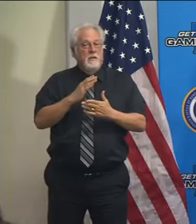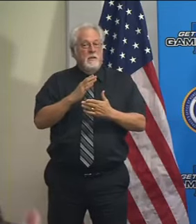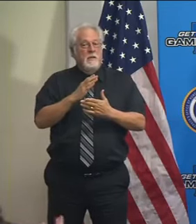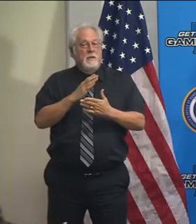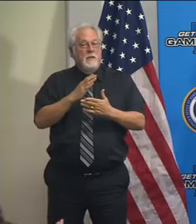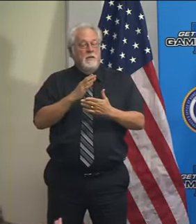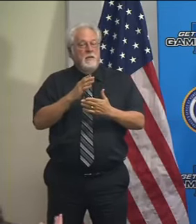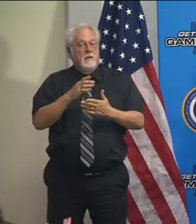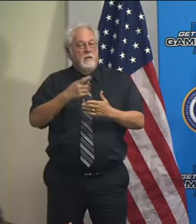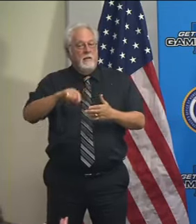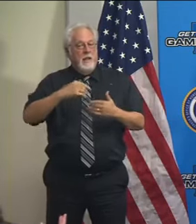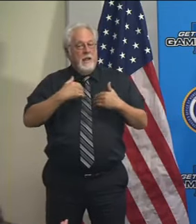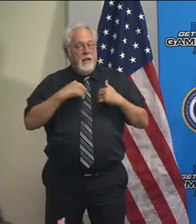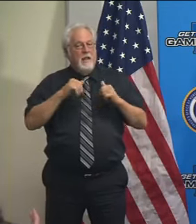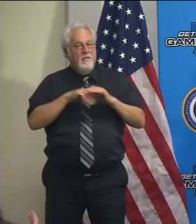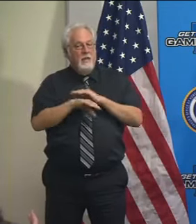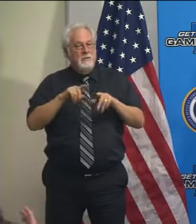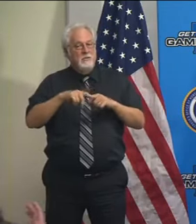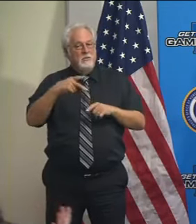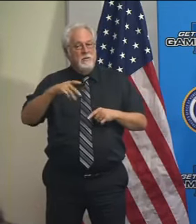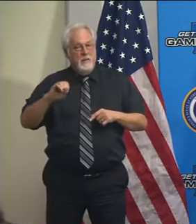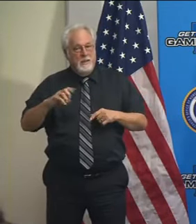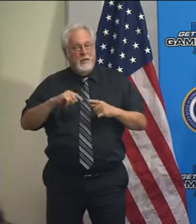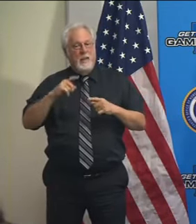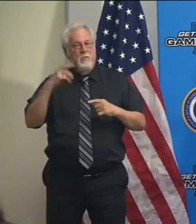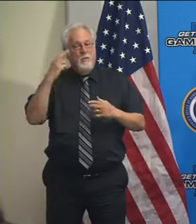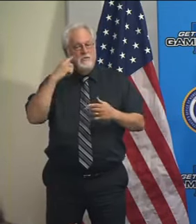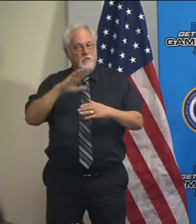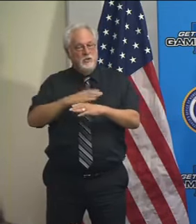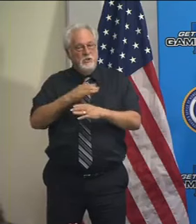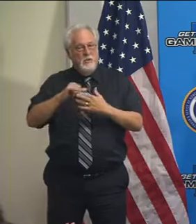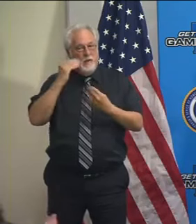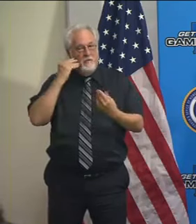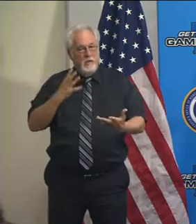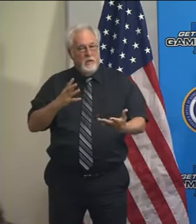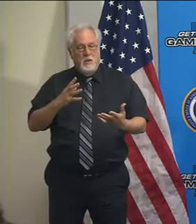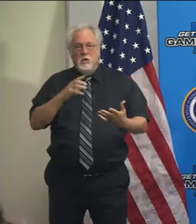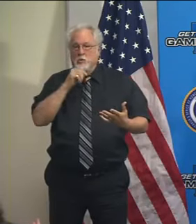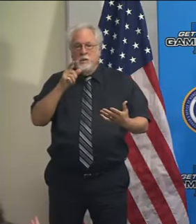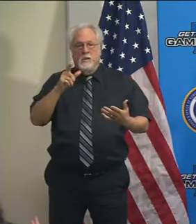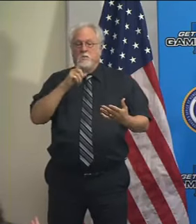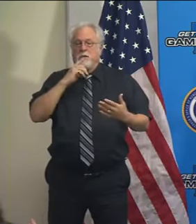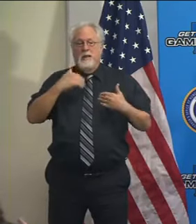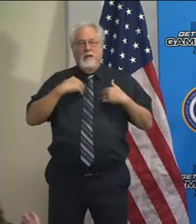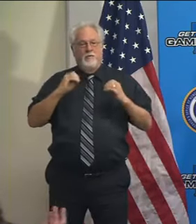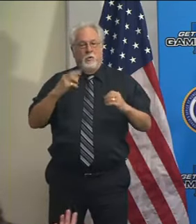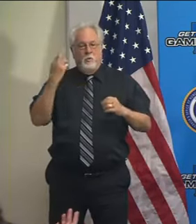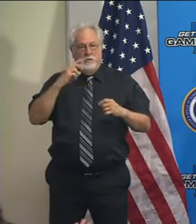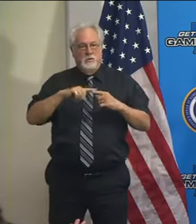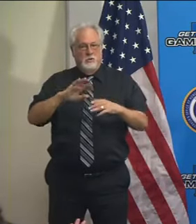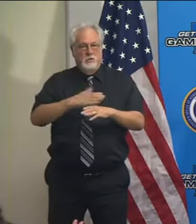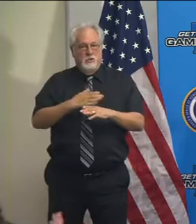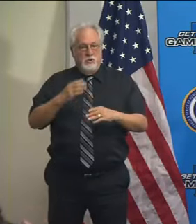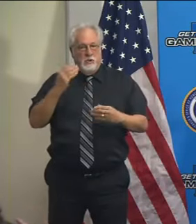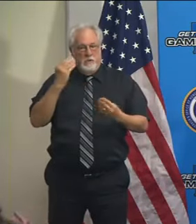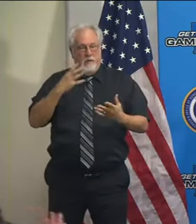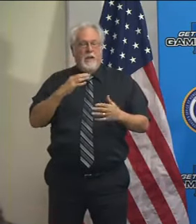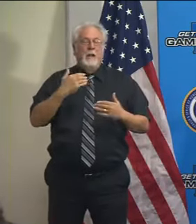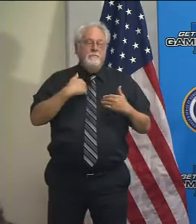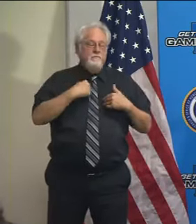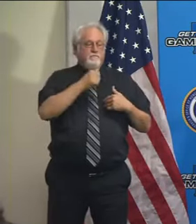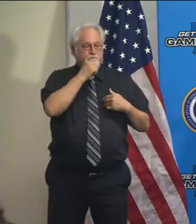the original reason stated for sharing that information is no longer around, and there are obviously privacy concerns about